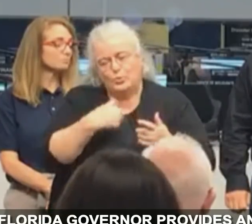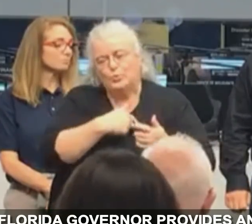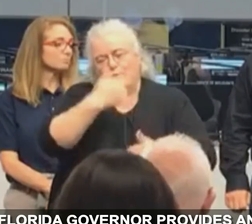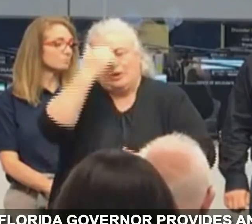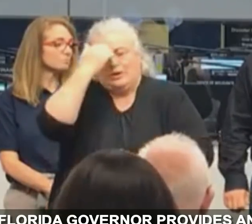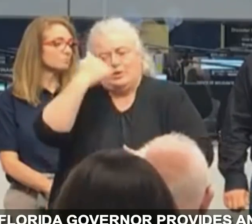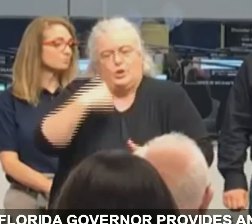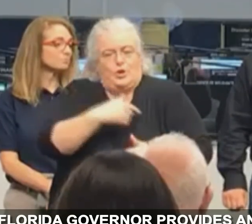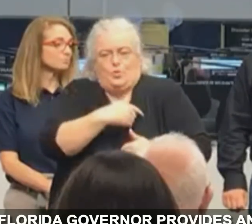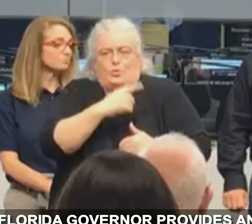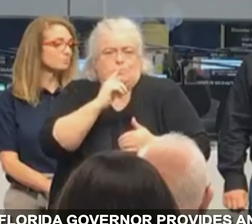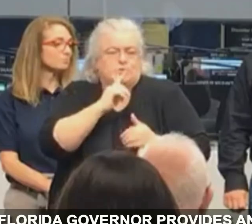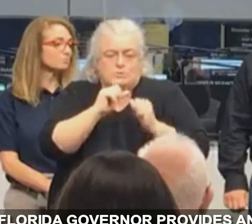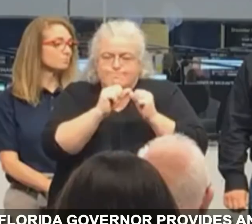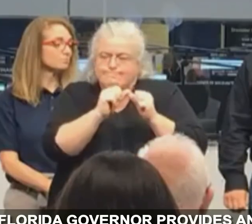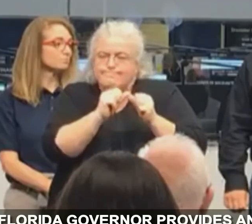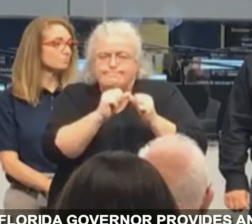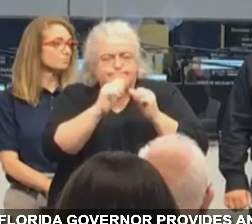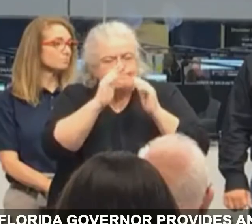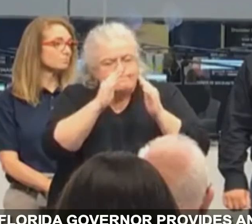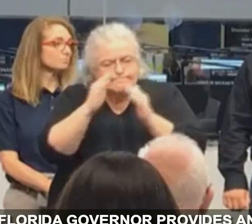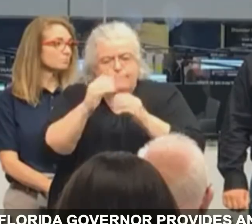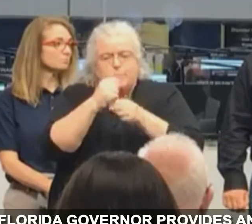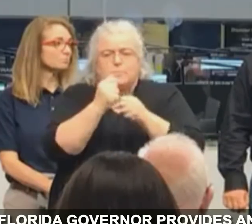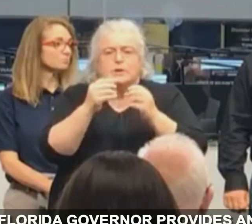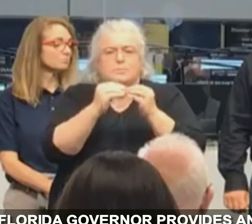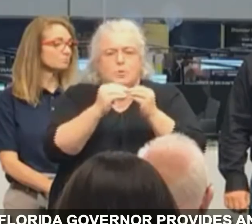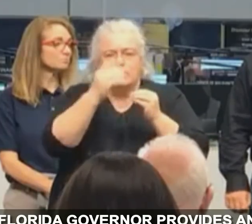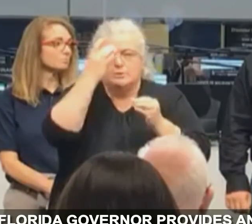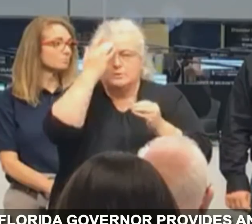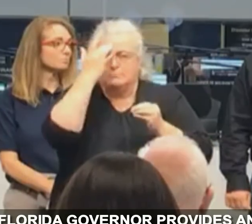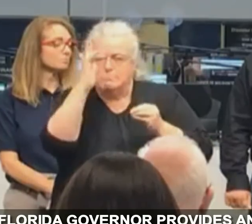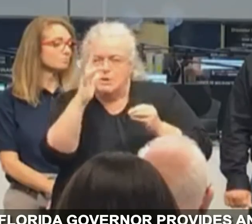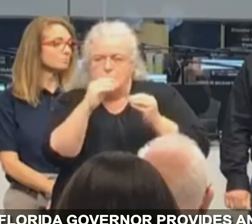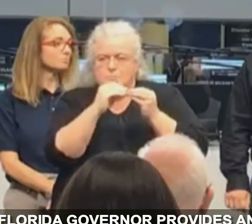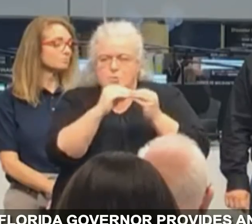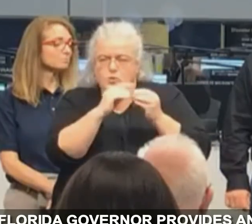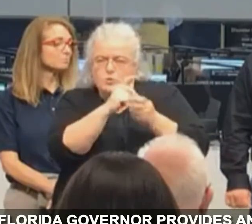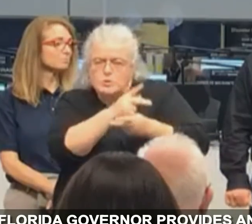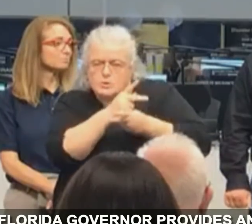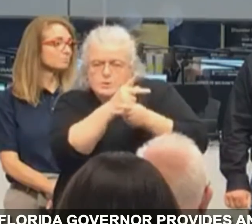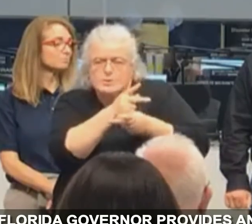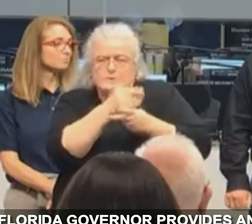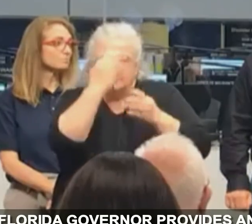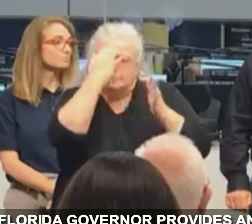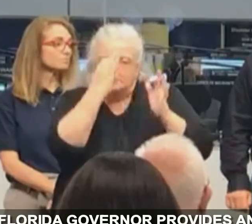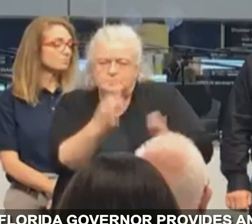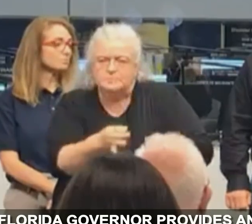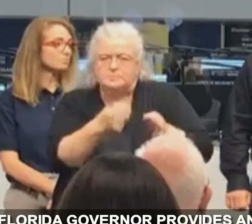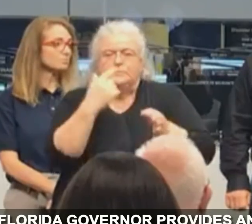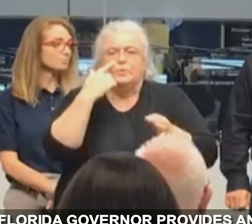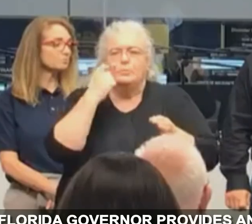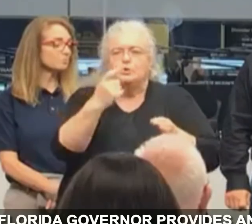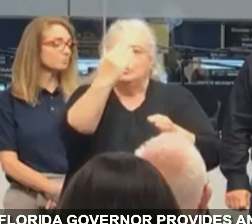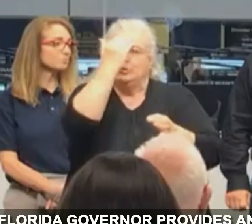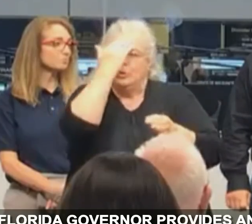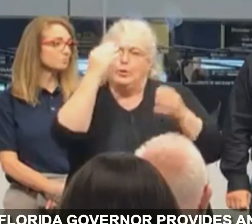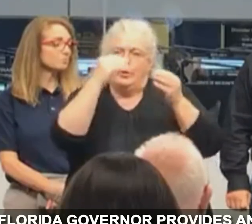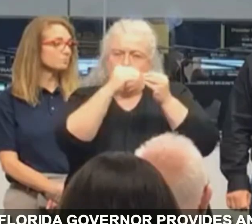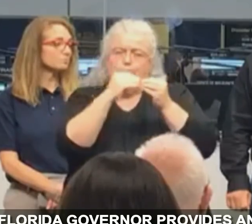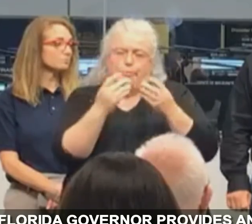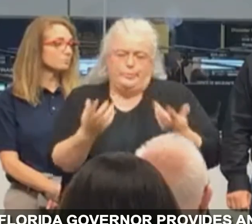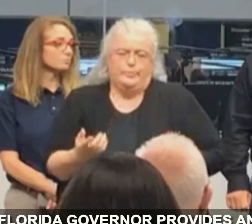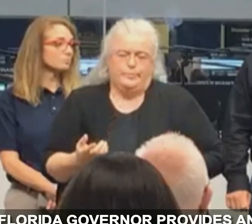stay the course on, but obviously you start to make smart, more targeted decisions like the governor was talking about as things start coming